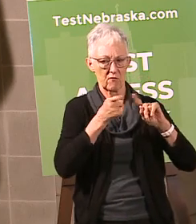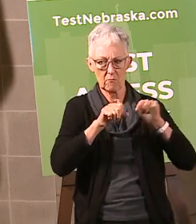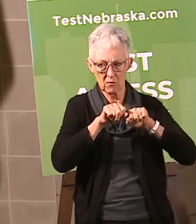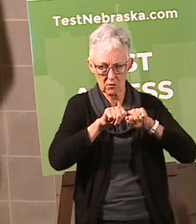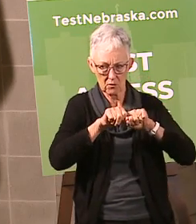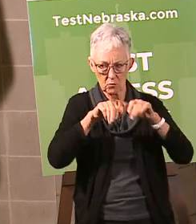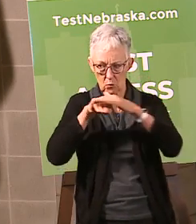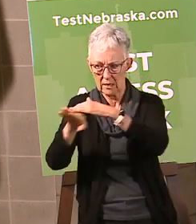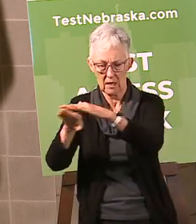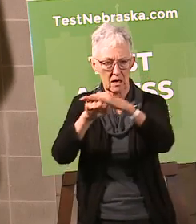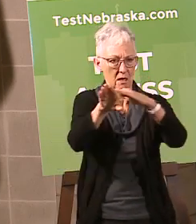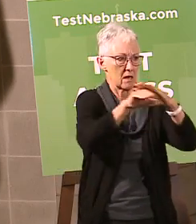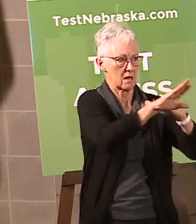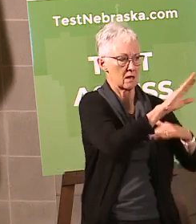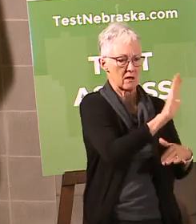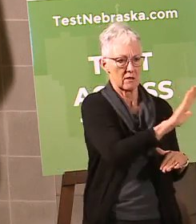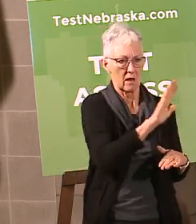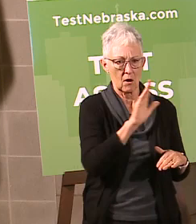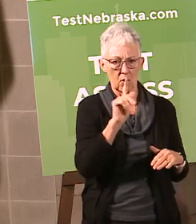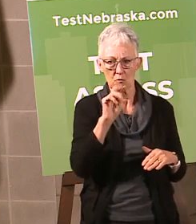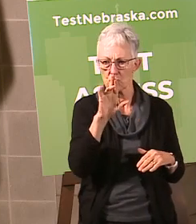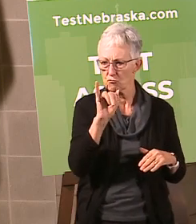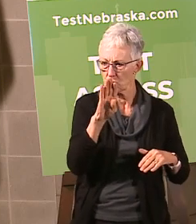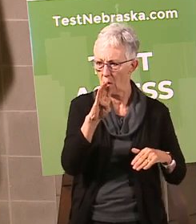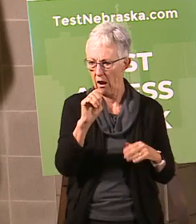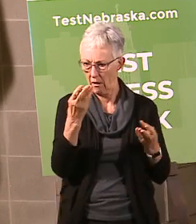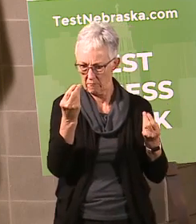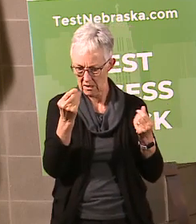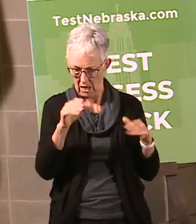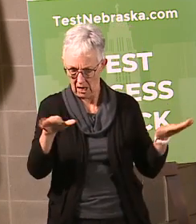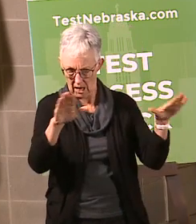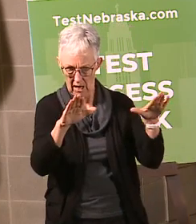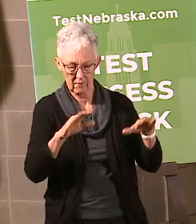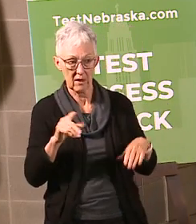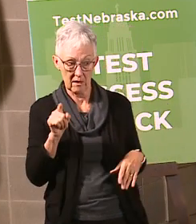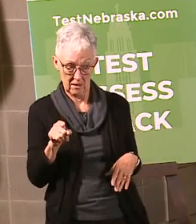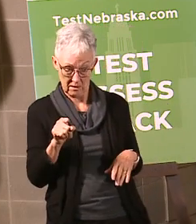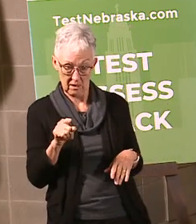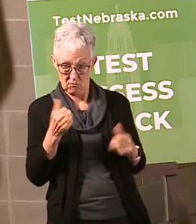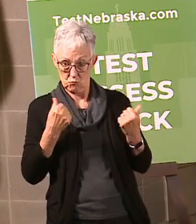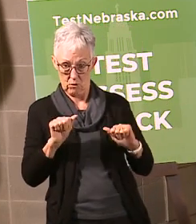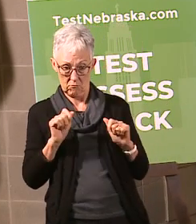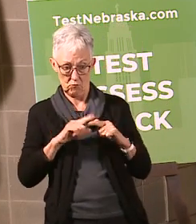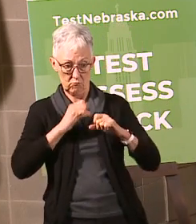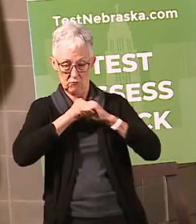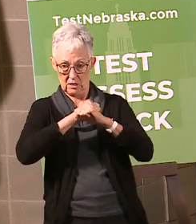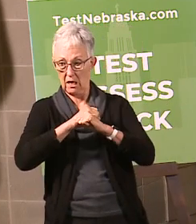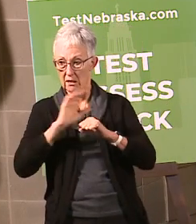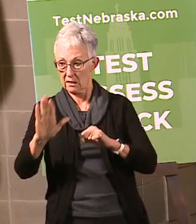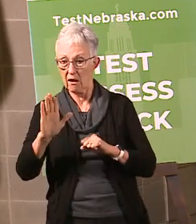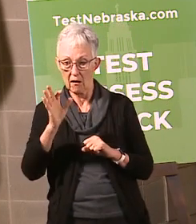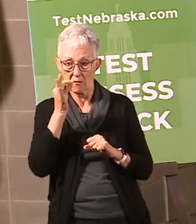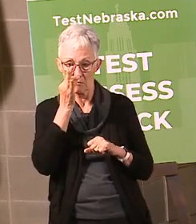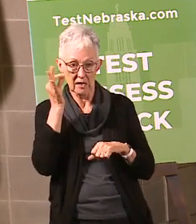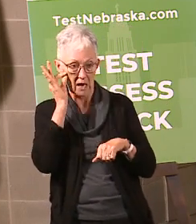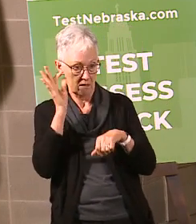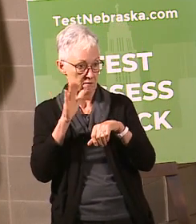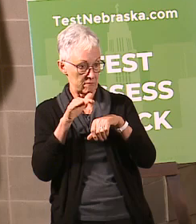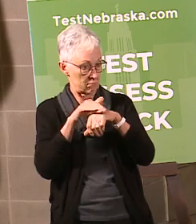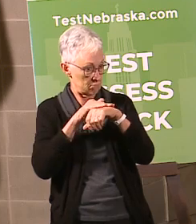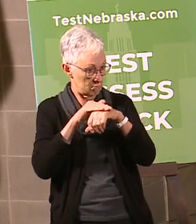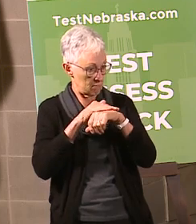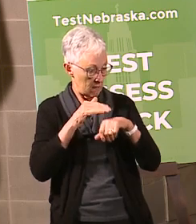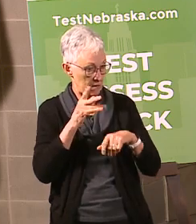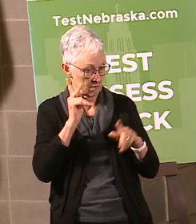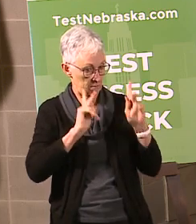is trying to make sure they're protecting their folks there in Macy. And since they're not blocking Highway